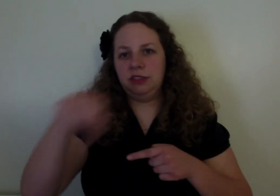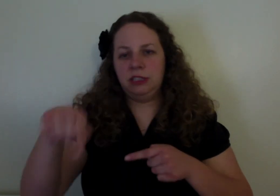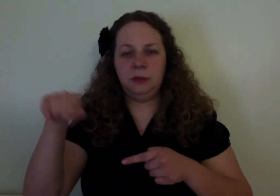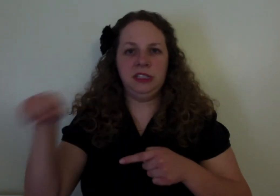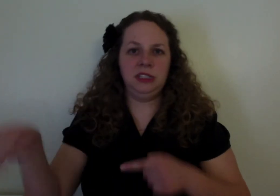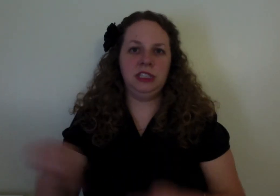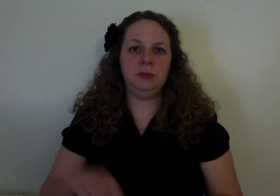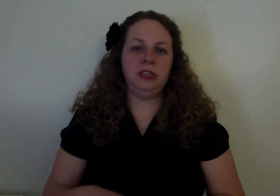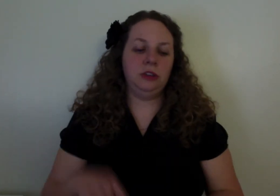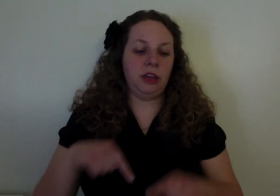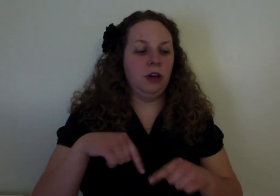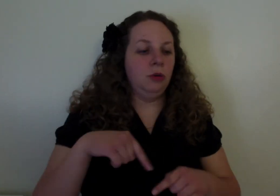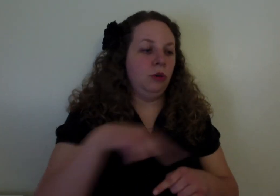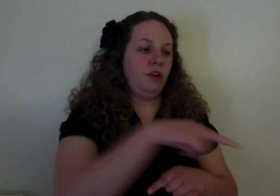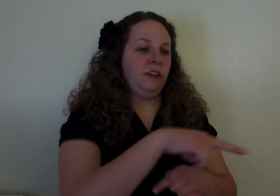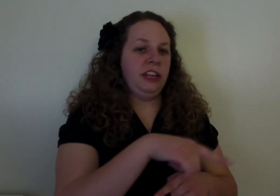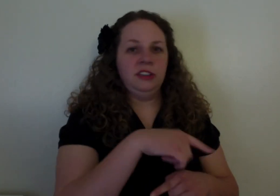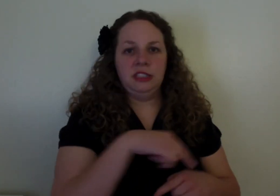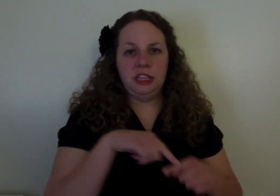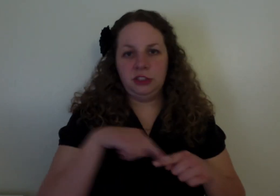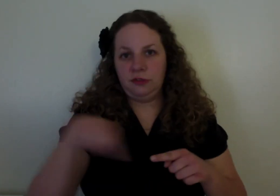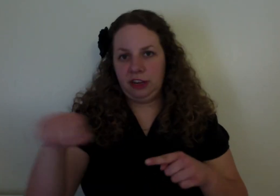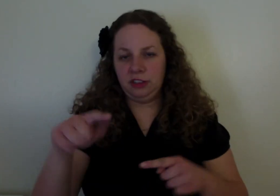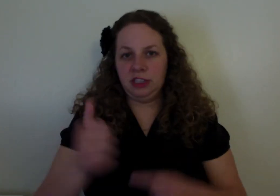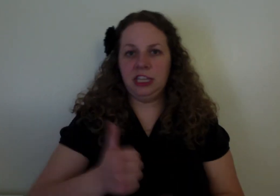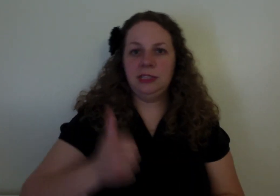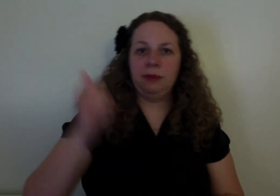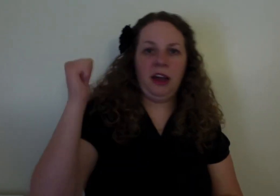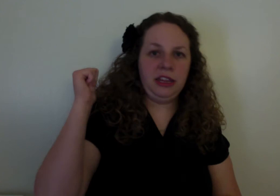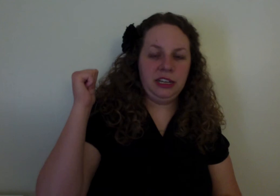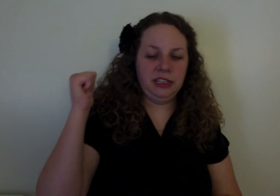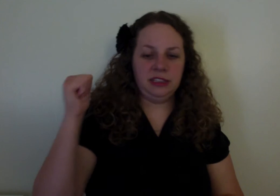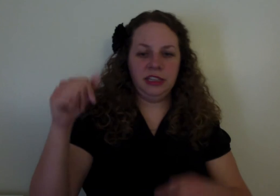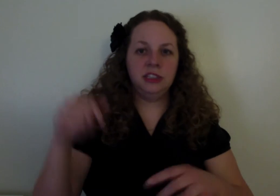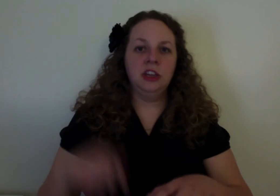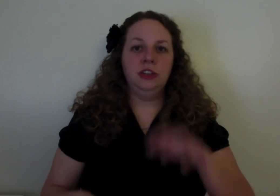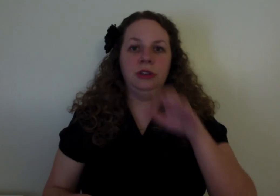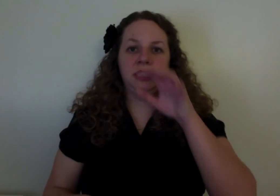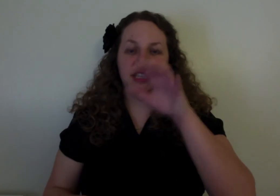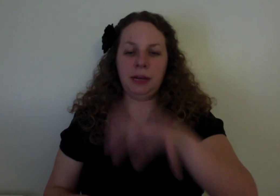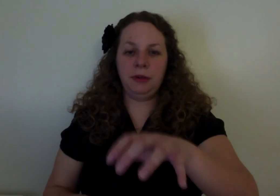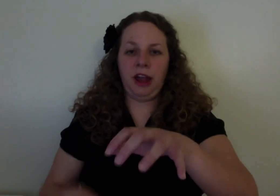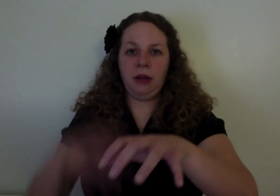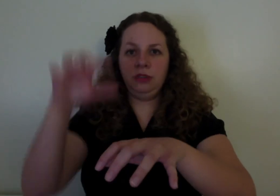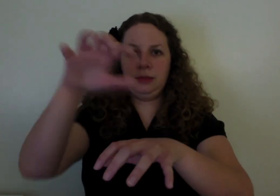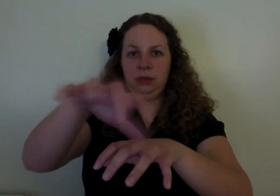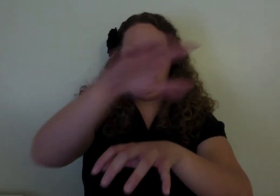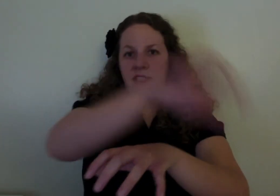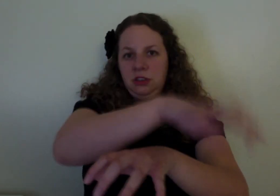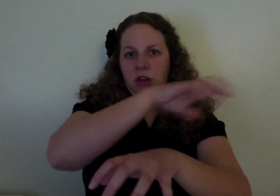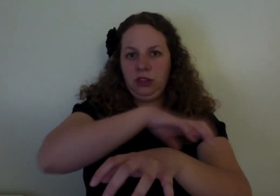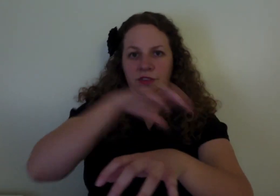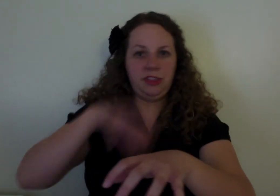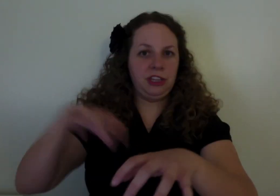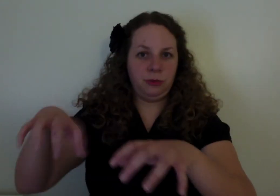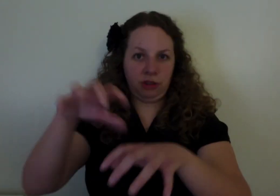this place, to this place. Okay, well over here is this, over here is this, behind it is this. You could set up your house and place all of the things around it